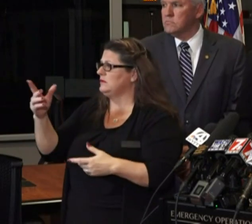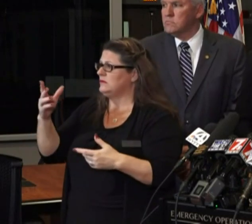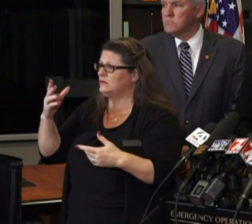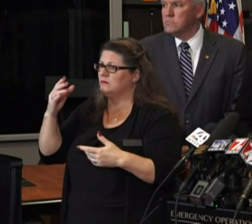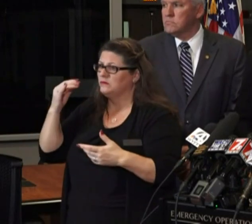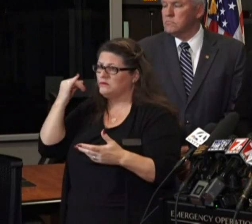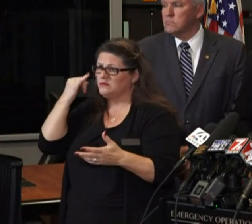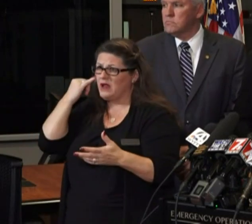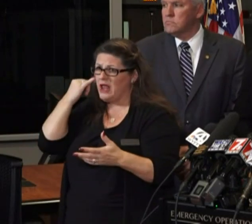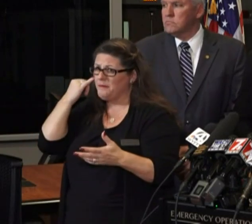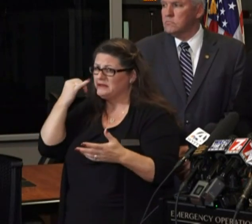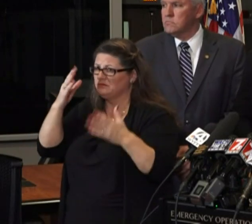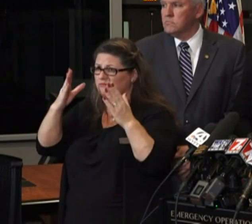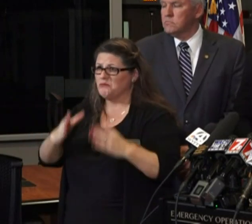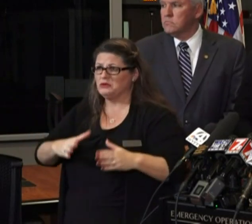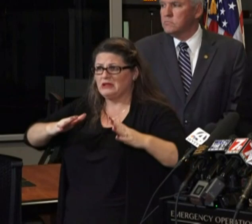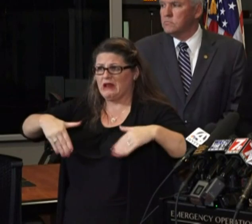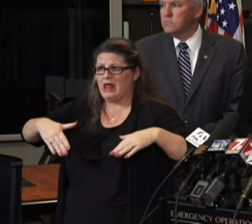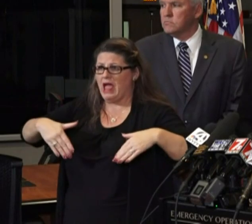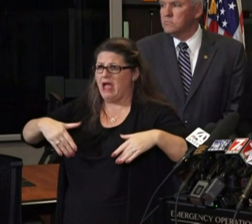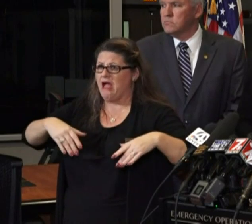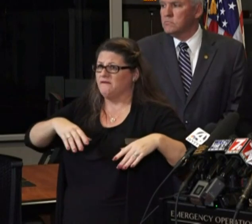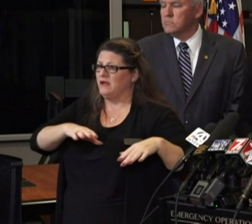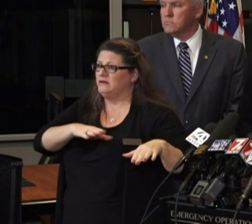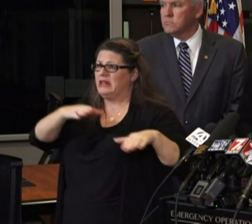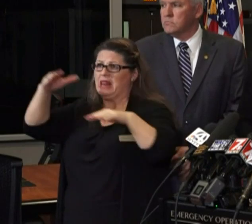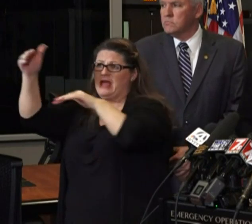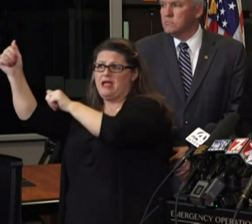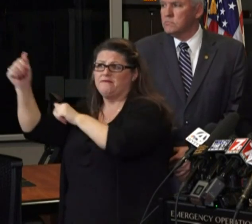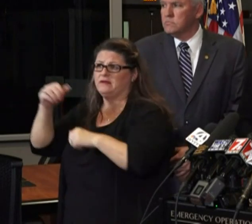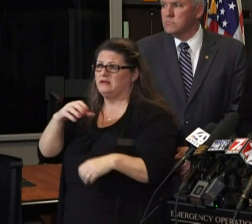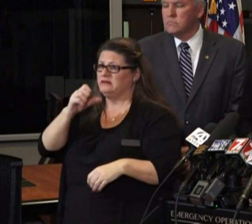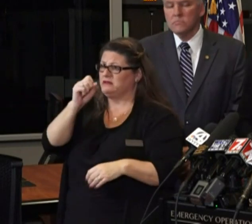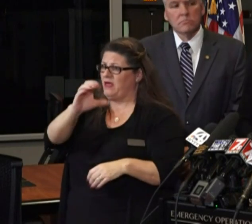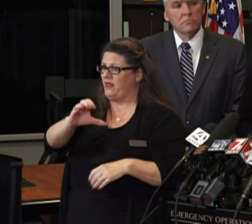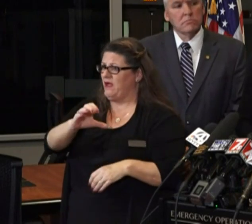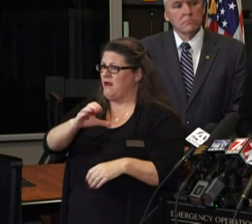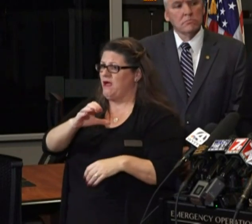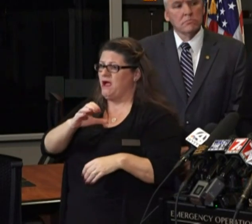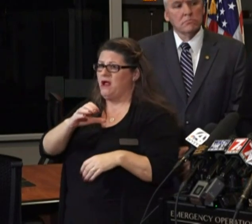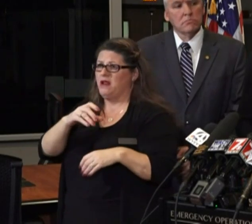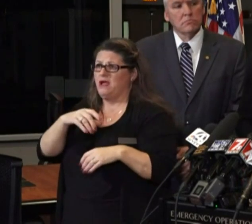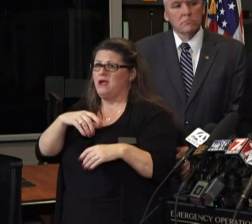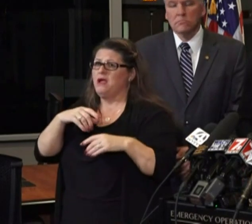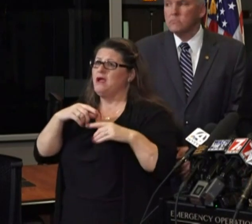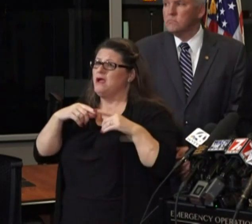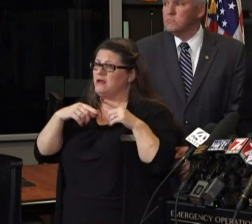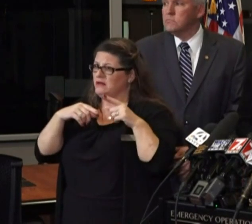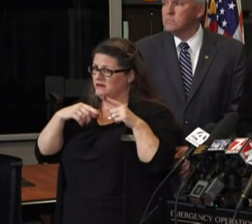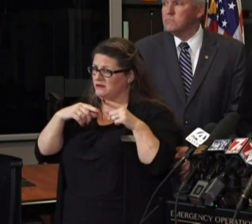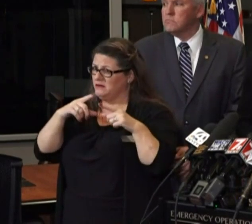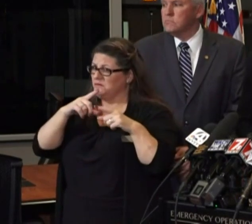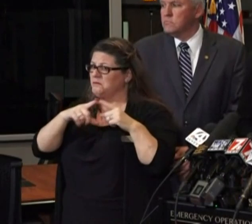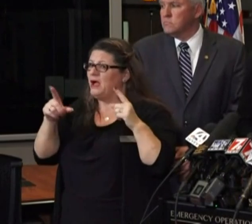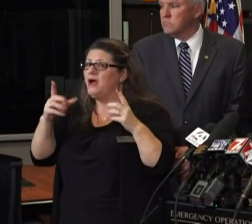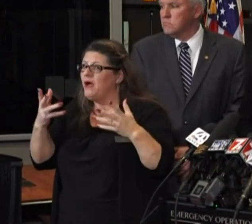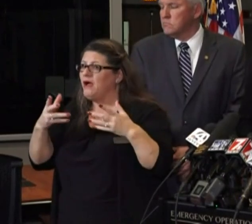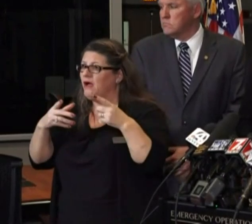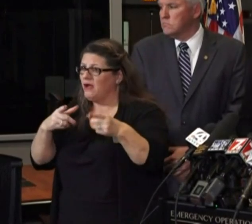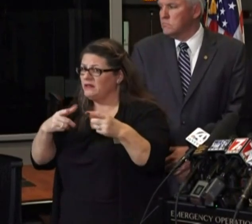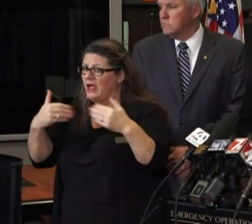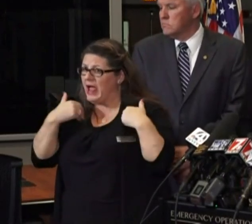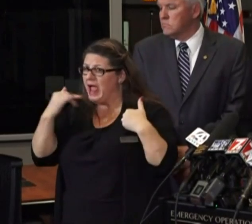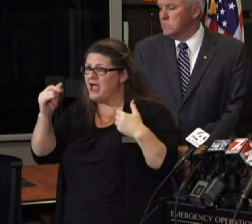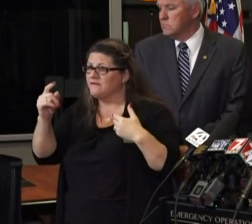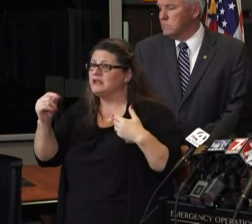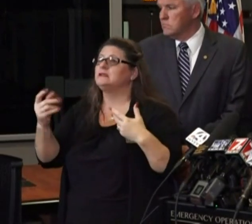state in the last 3-4 weeks, if they develop symptoms that are consistent with coronavirus, that's something you would still test for? That's correct. Going back to the first